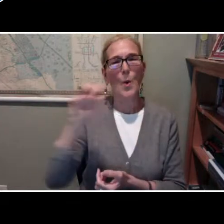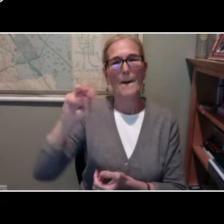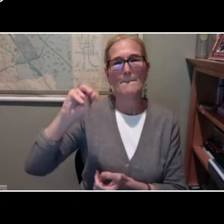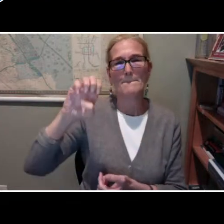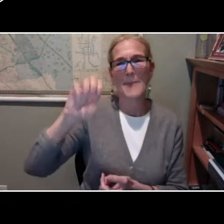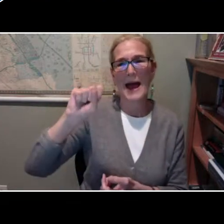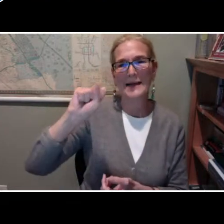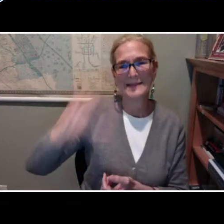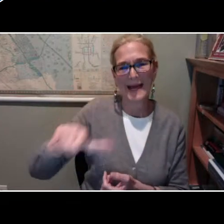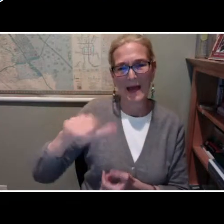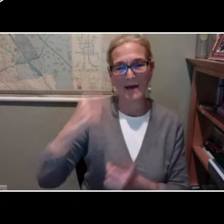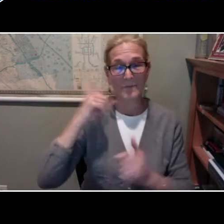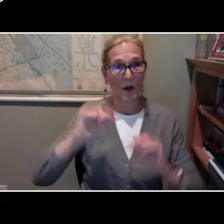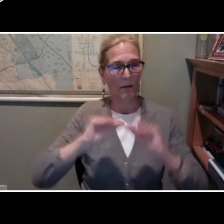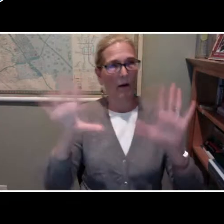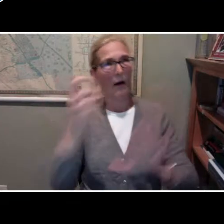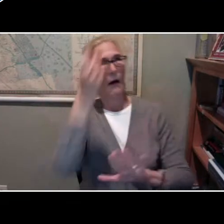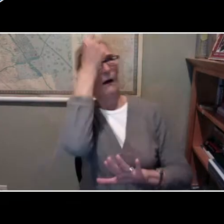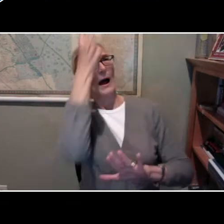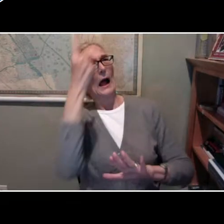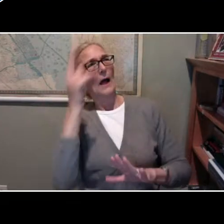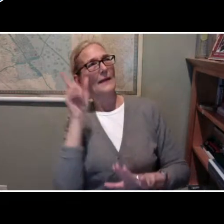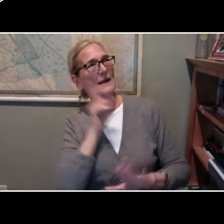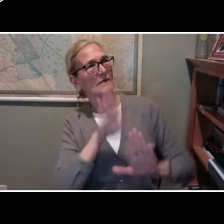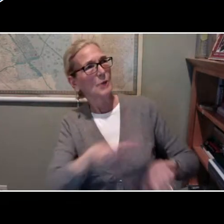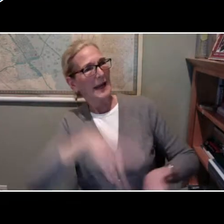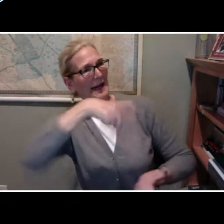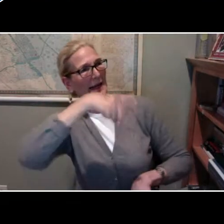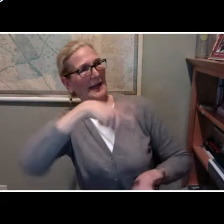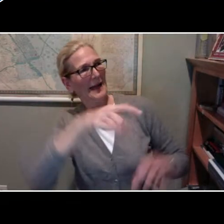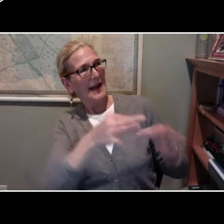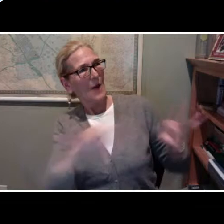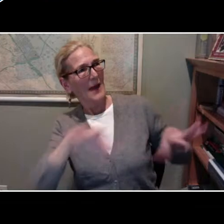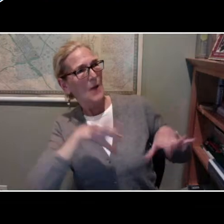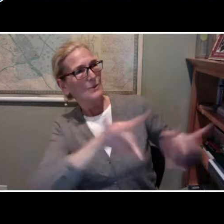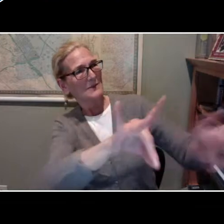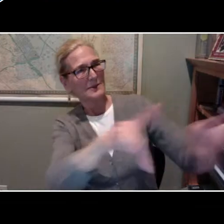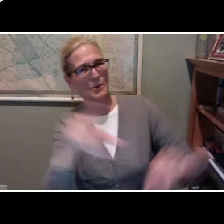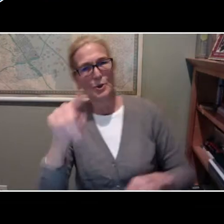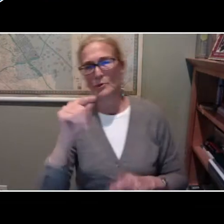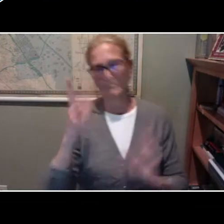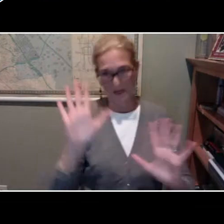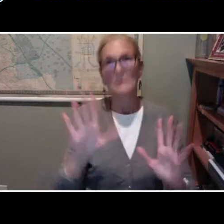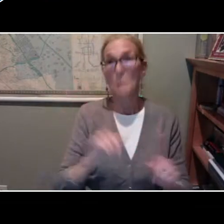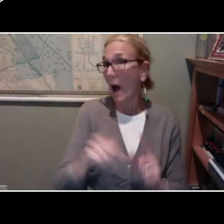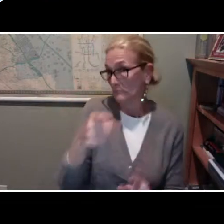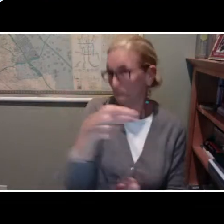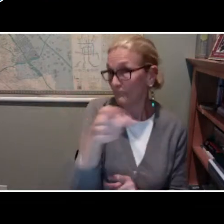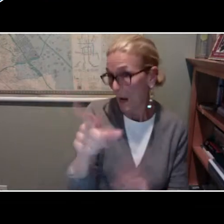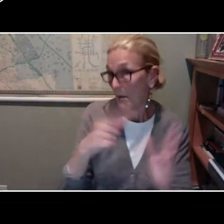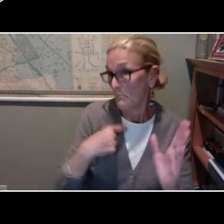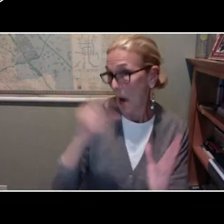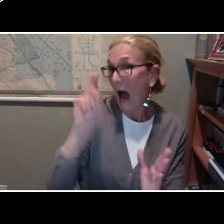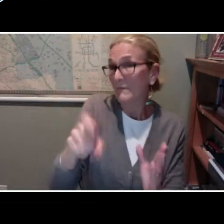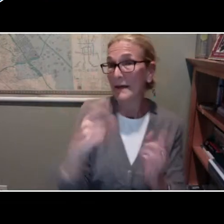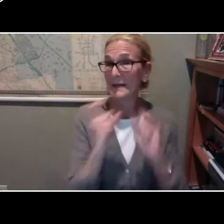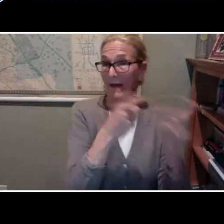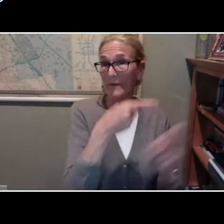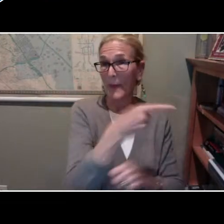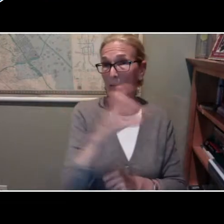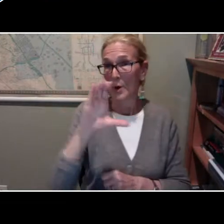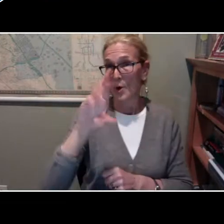But then it gets lost in the mess of really